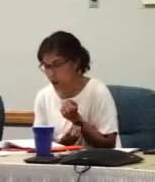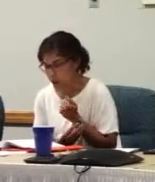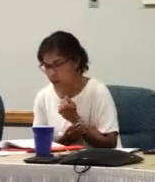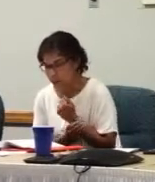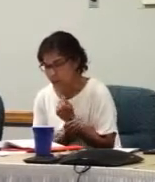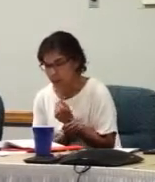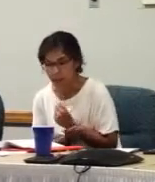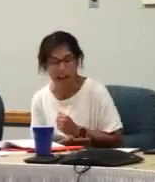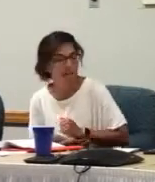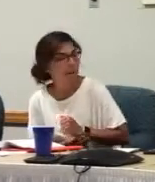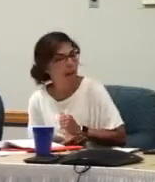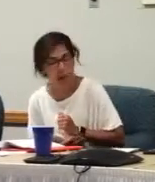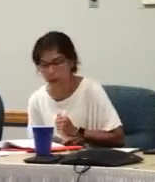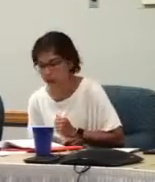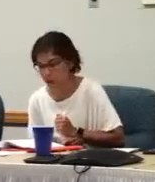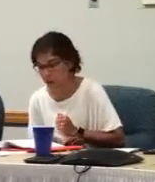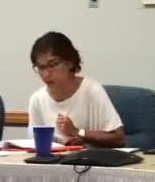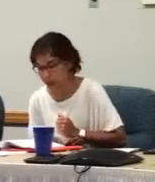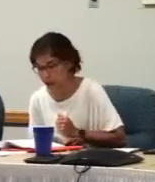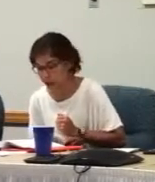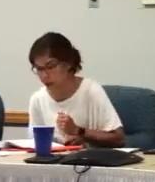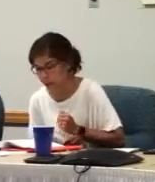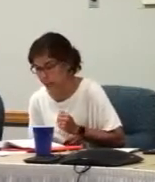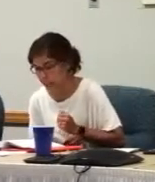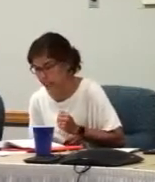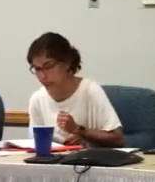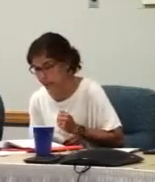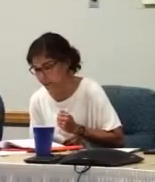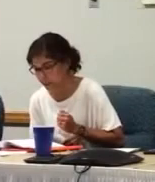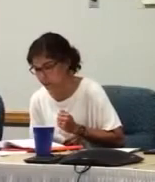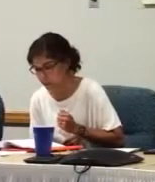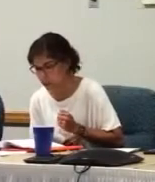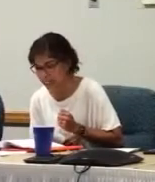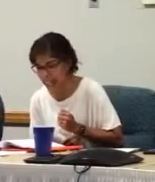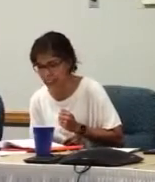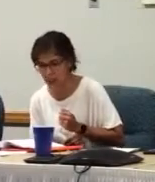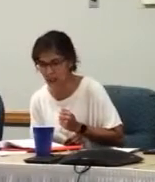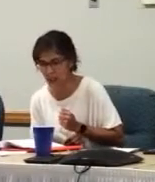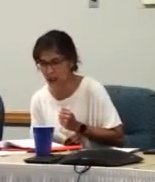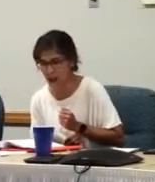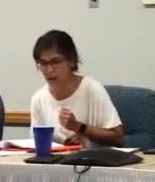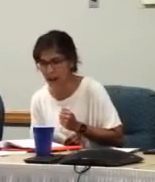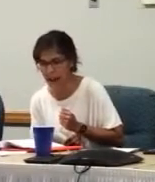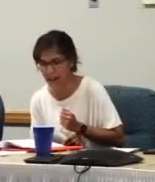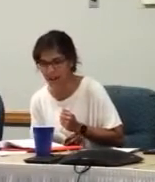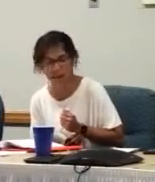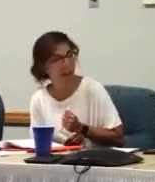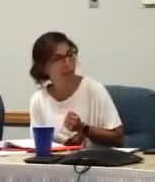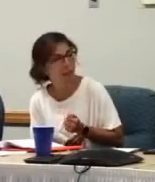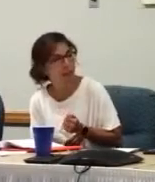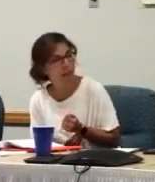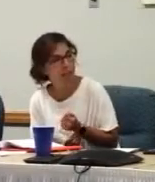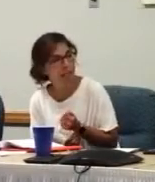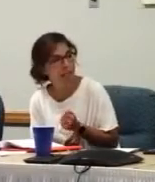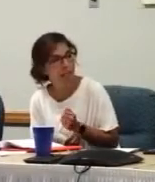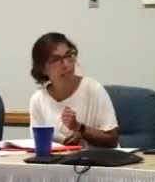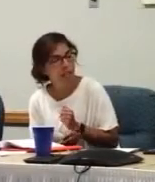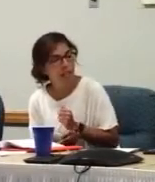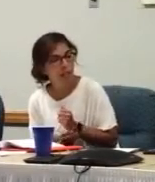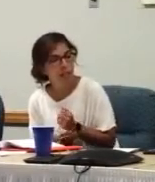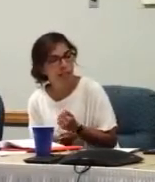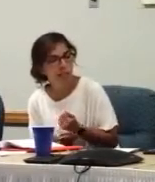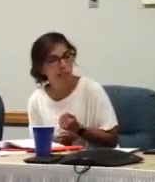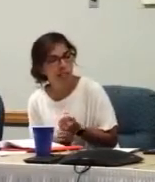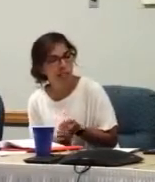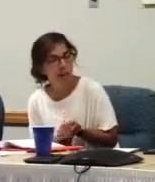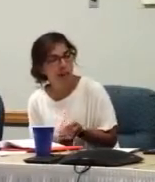which would be, we have a couple of short meetings planned. Those are our 5 o'clock meetings.